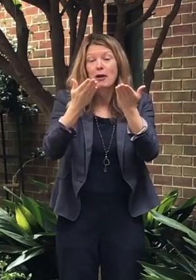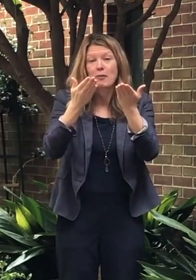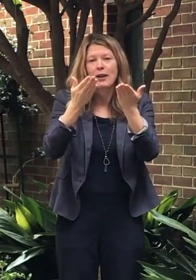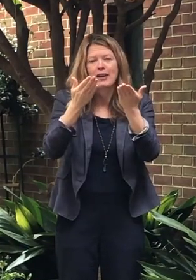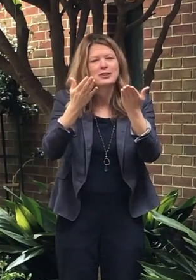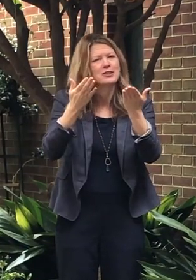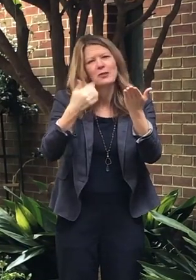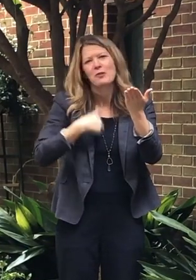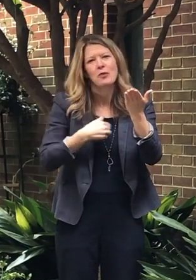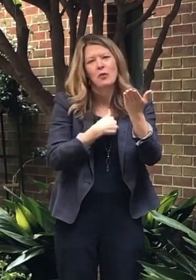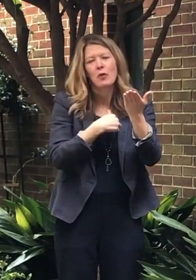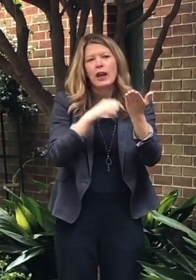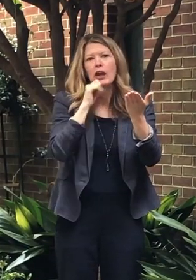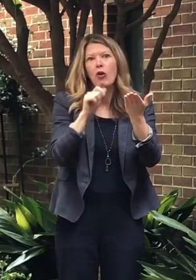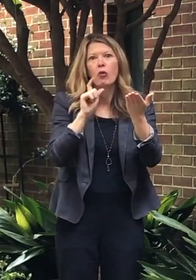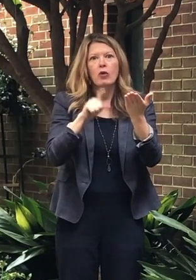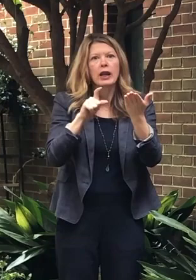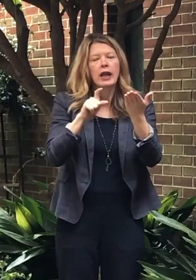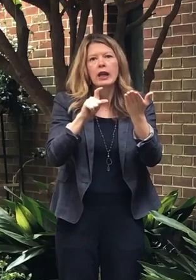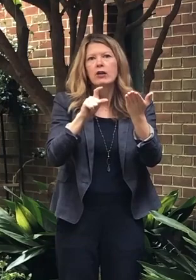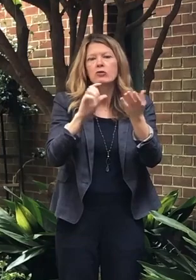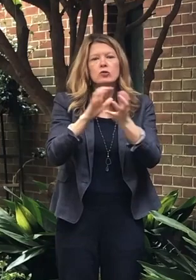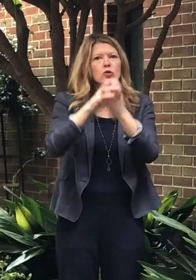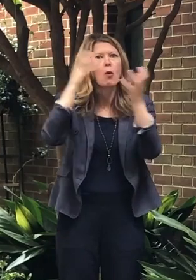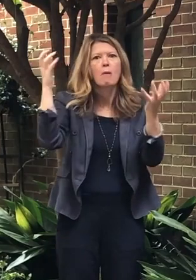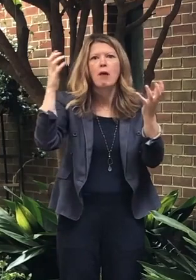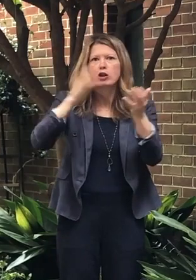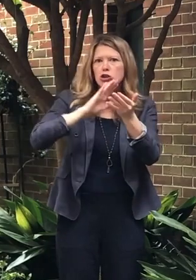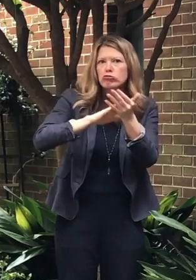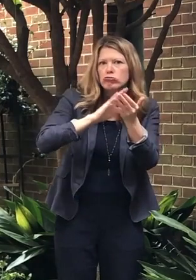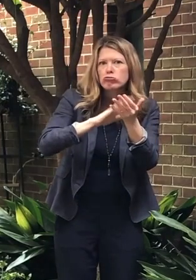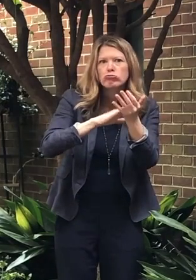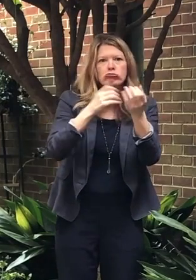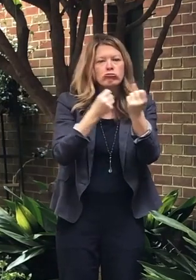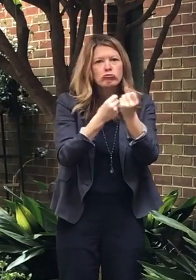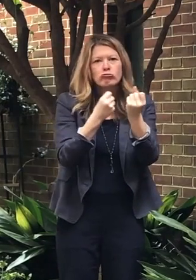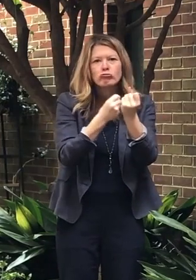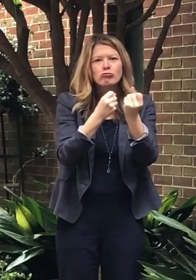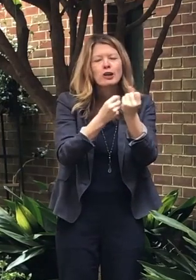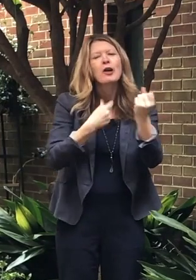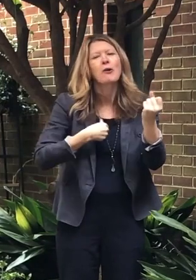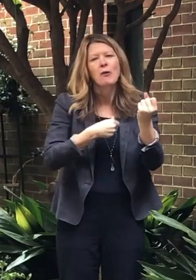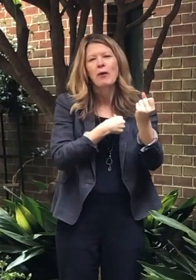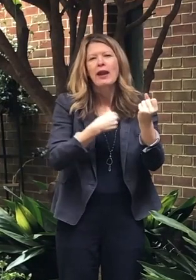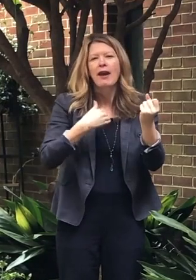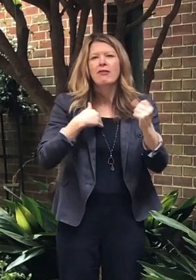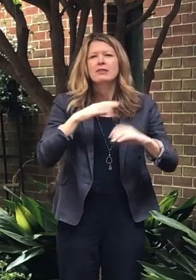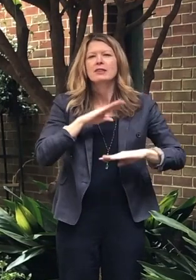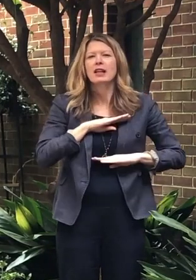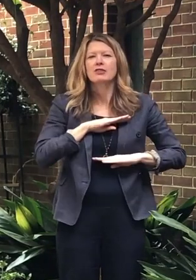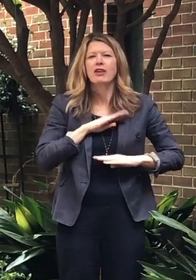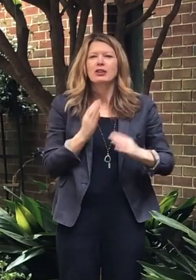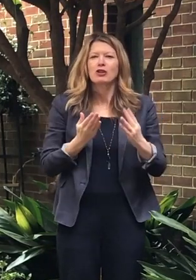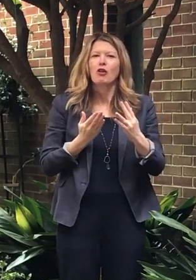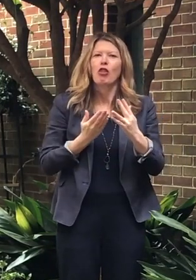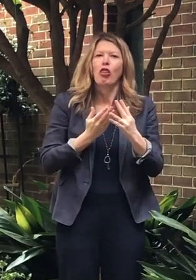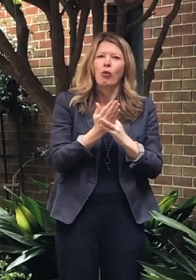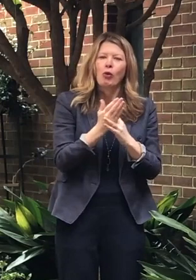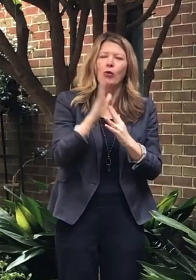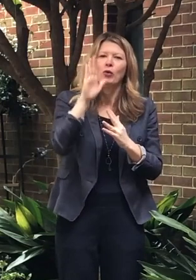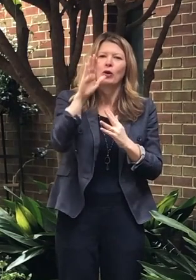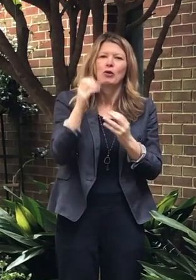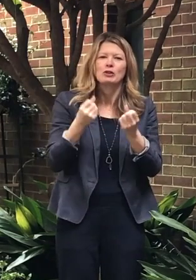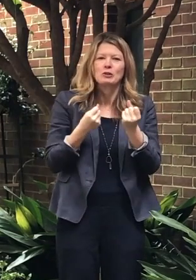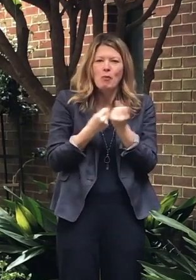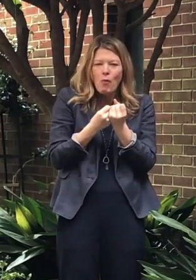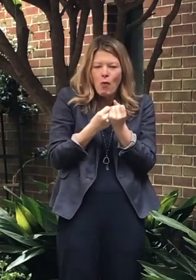You yourselves are our letter, written on our hearts, to be known and read